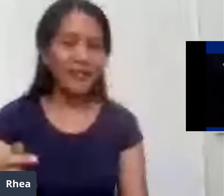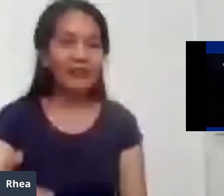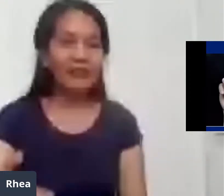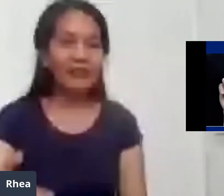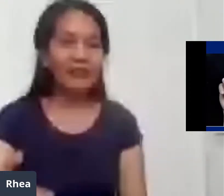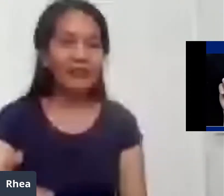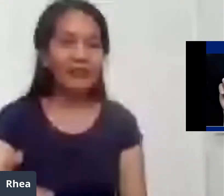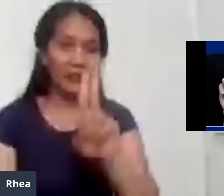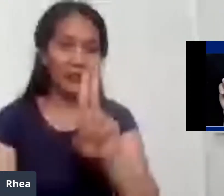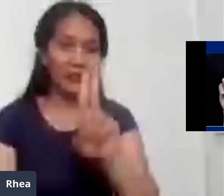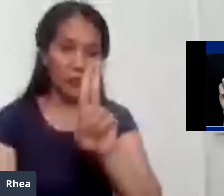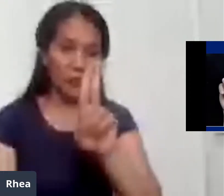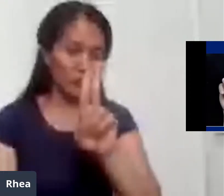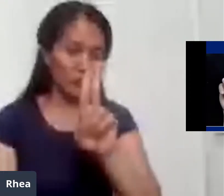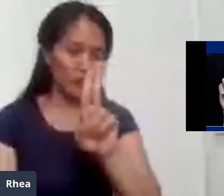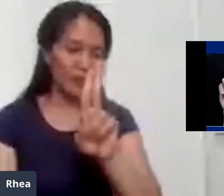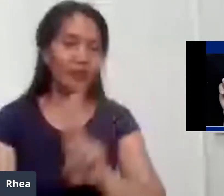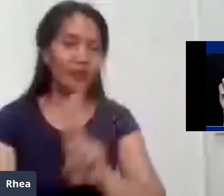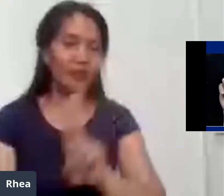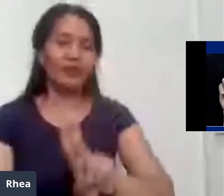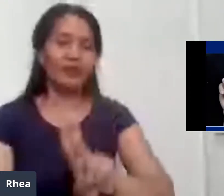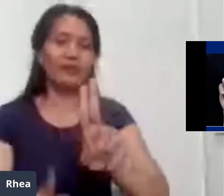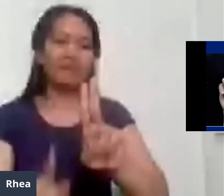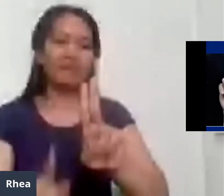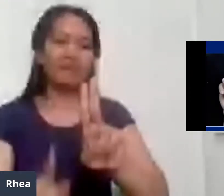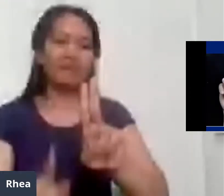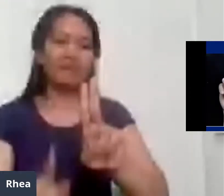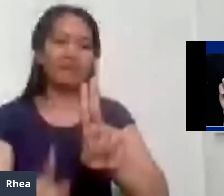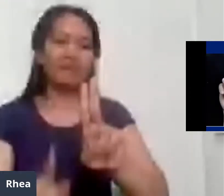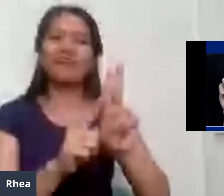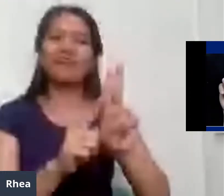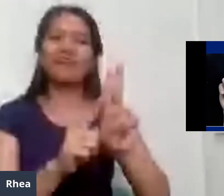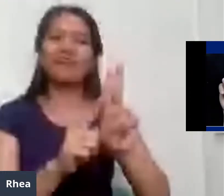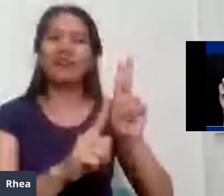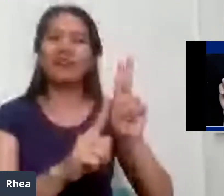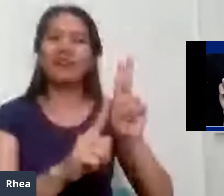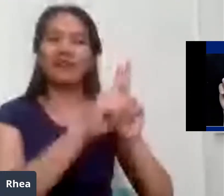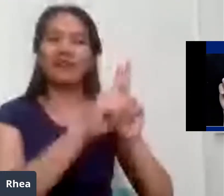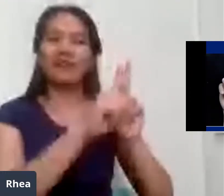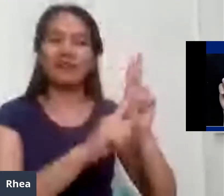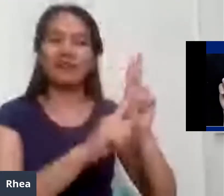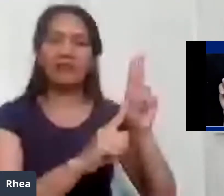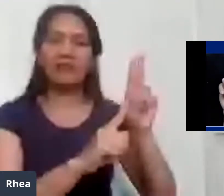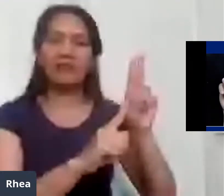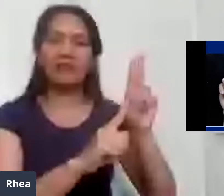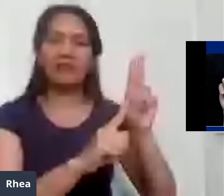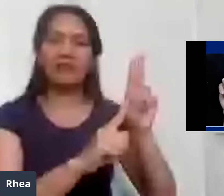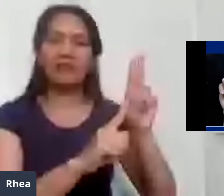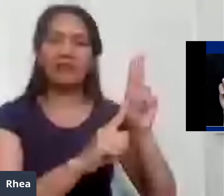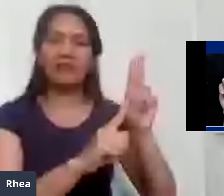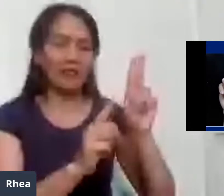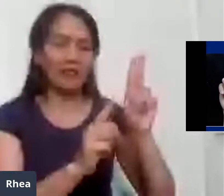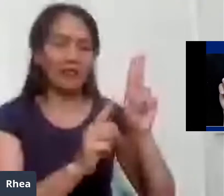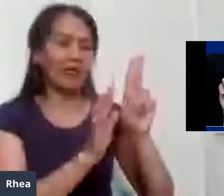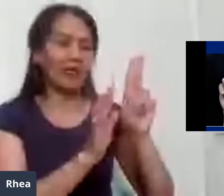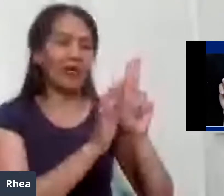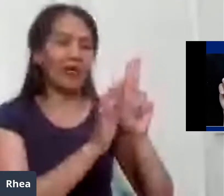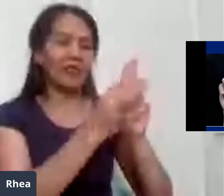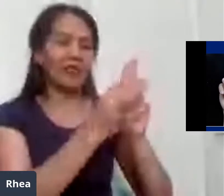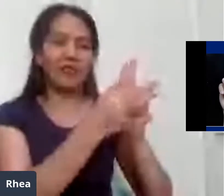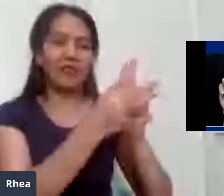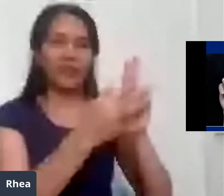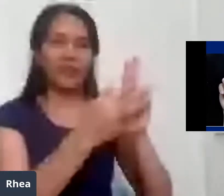Okay? Next, letter U. The index finger with the middle